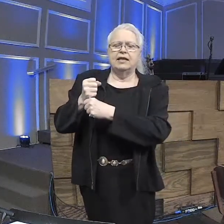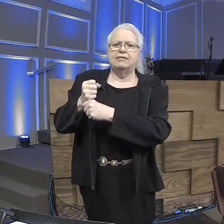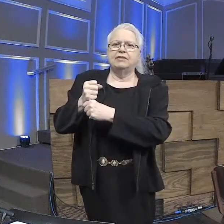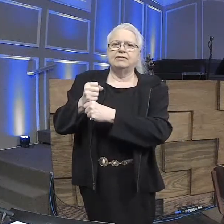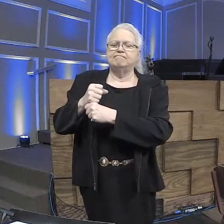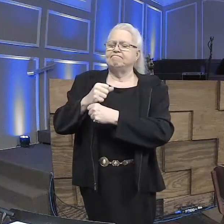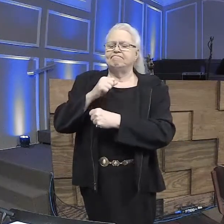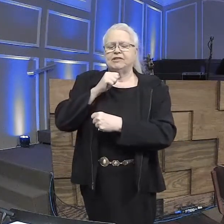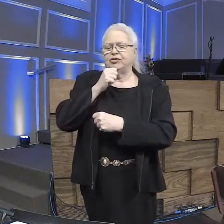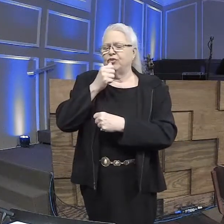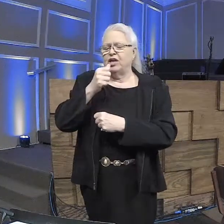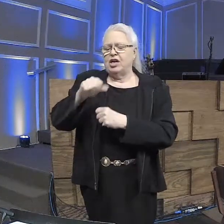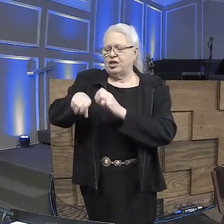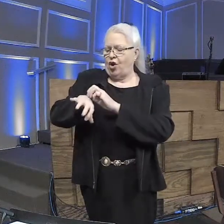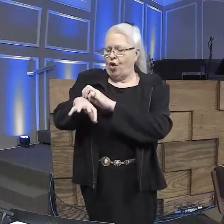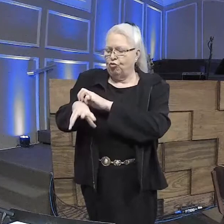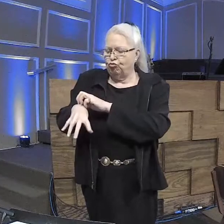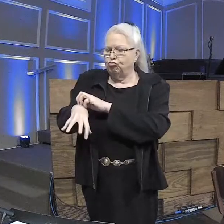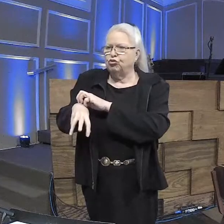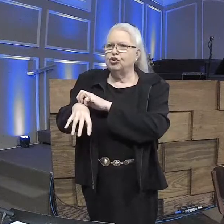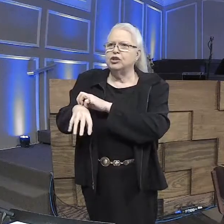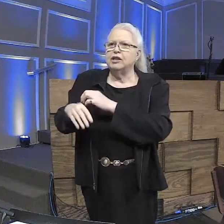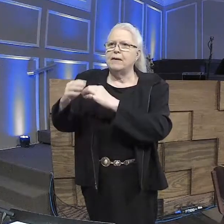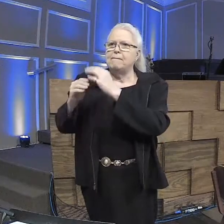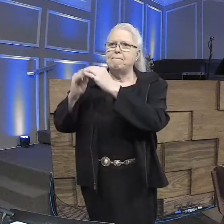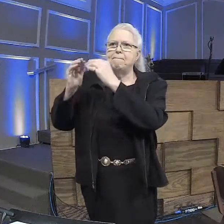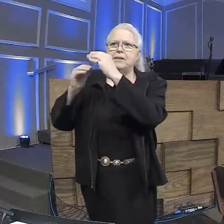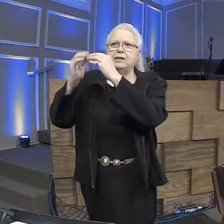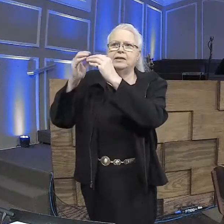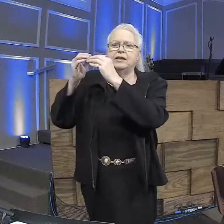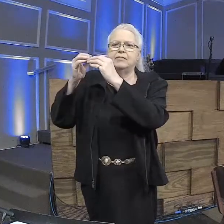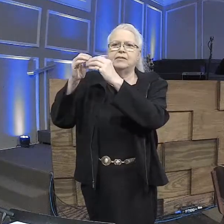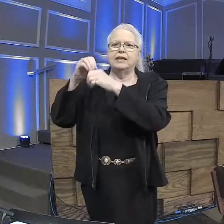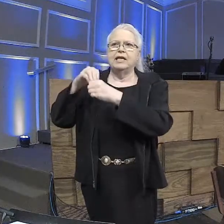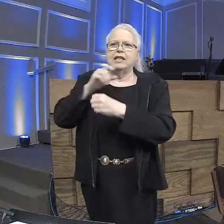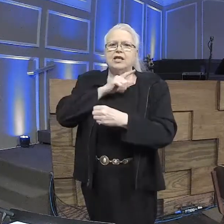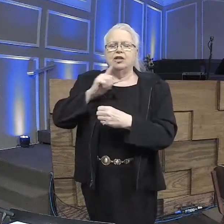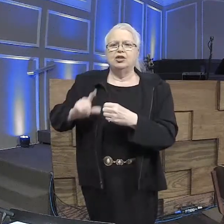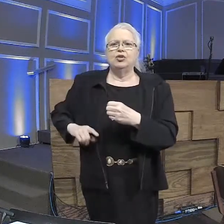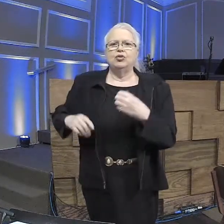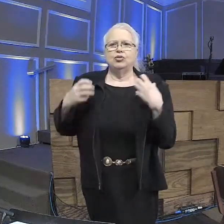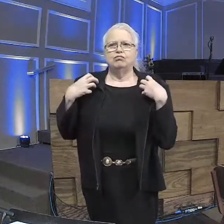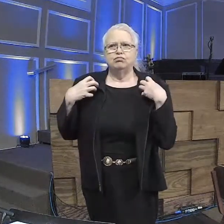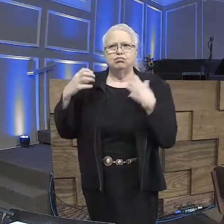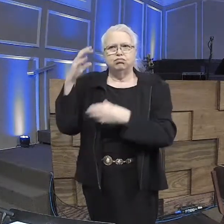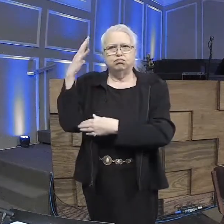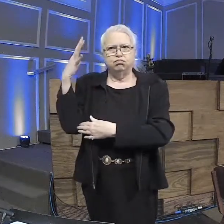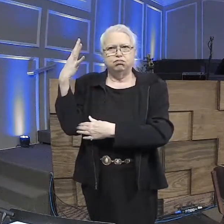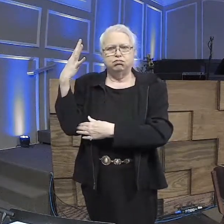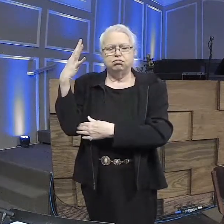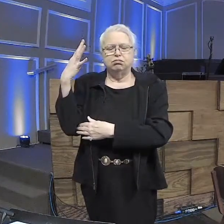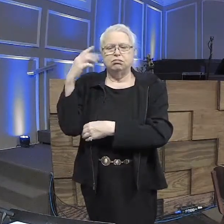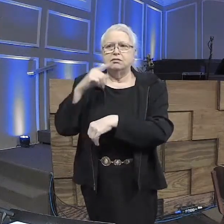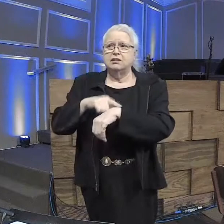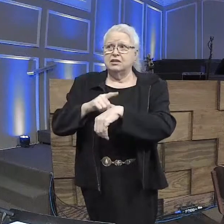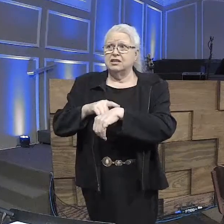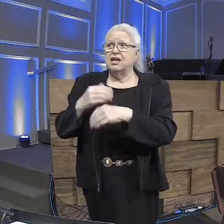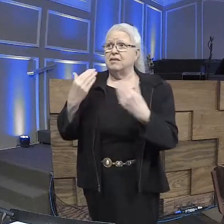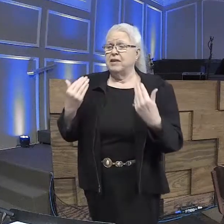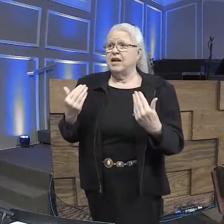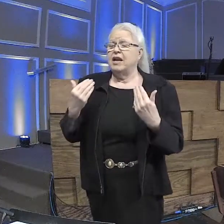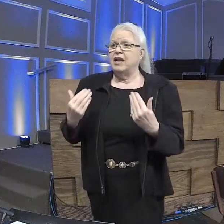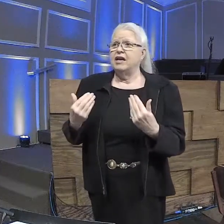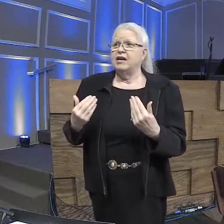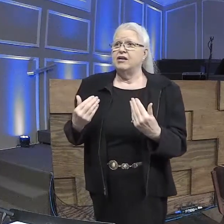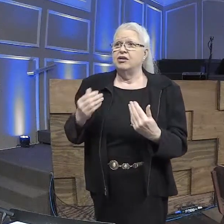up in our Lord. Here's what I'm saying. This is the time when Christians must be found faithful. It's a time when we must